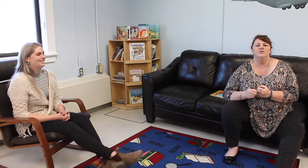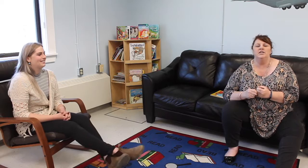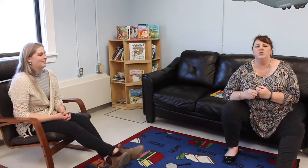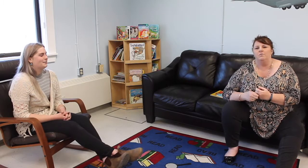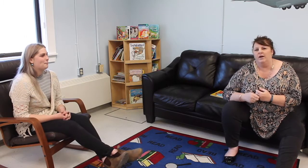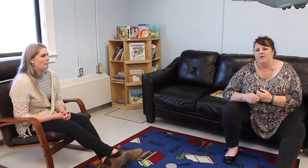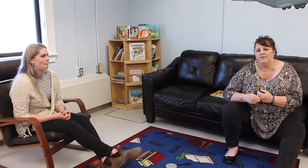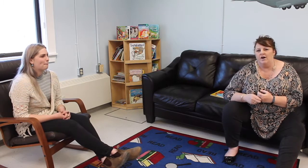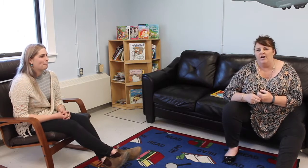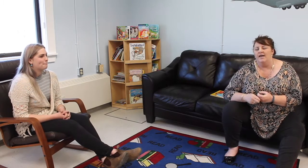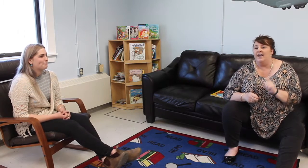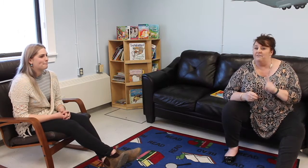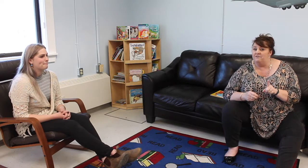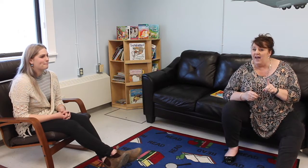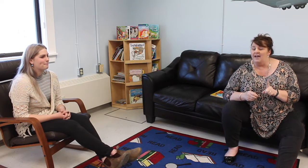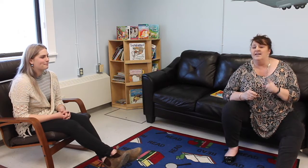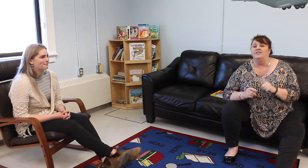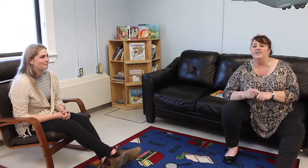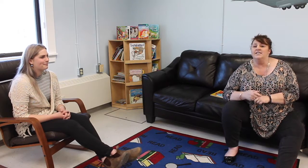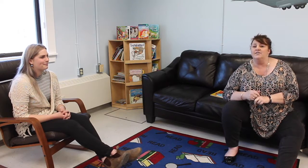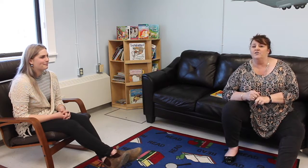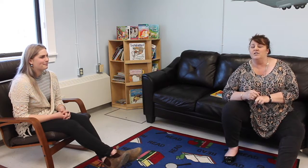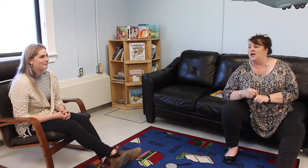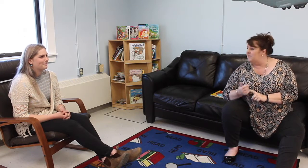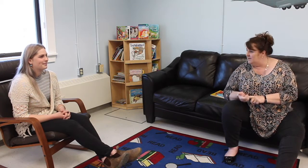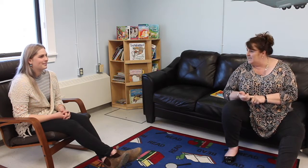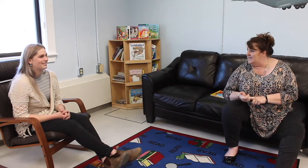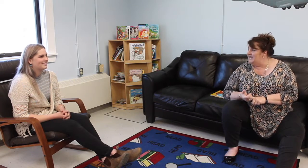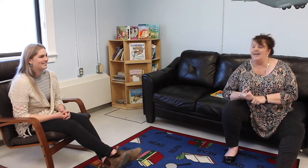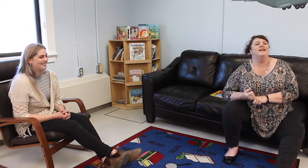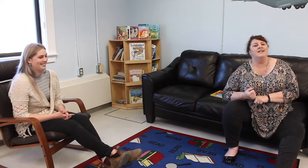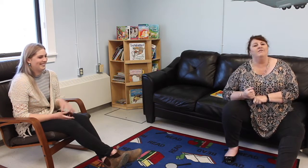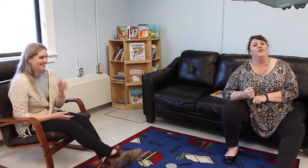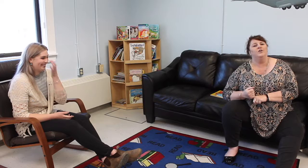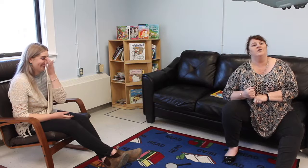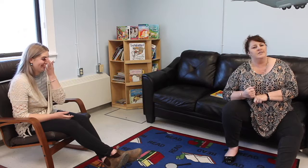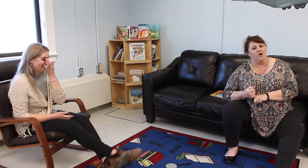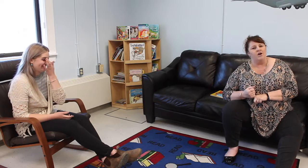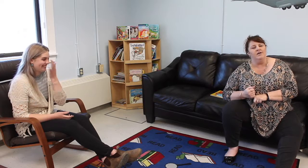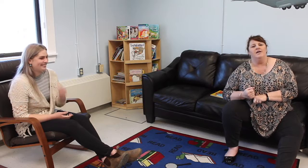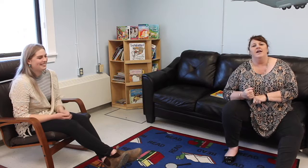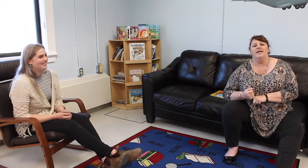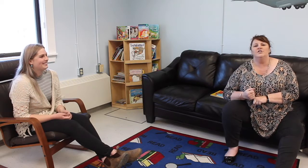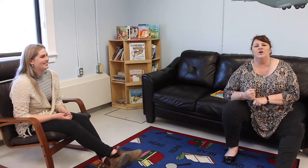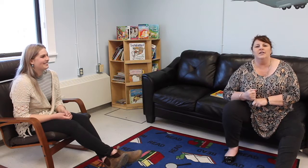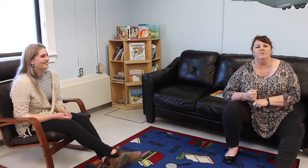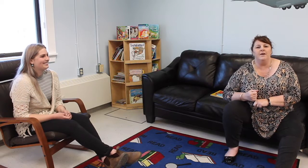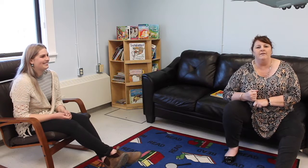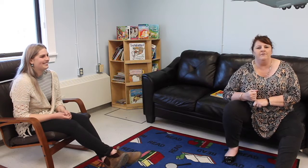teach you a brand new song. In fact, this is the first time that Miss Kalita has ever heard the song. It's called Little Bunny Foo